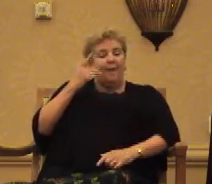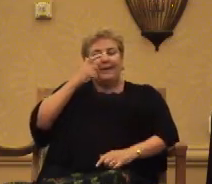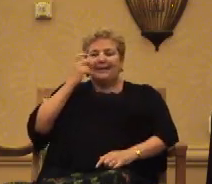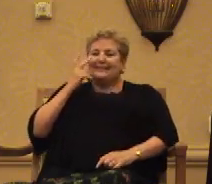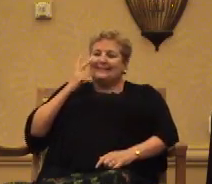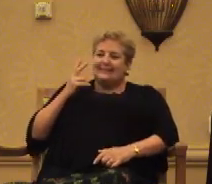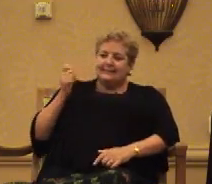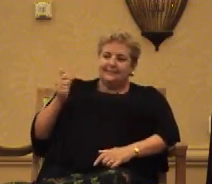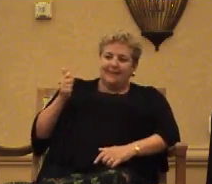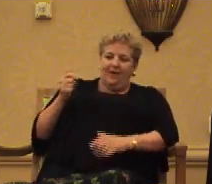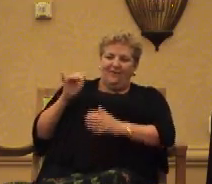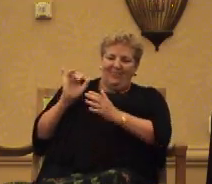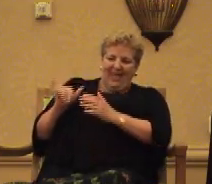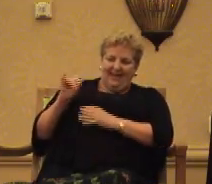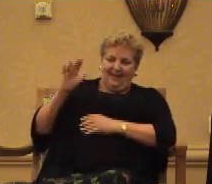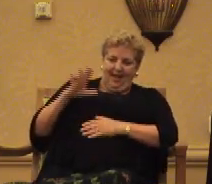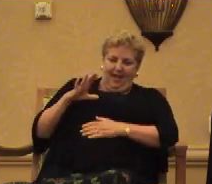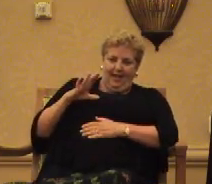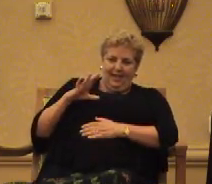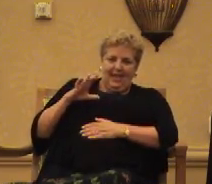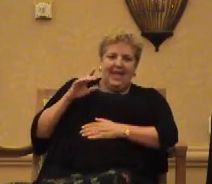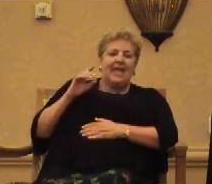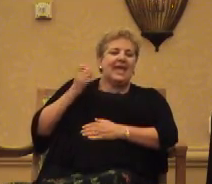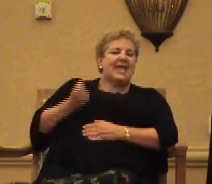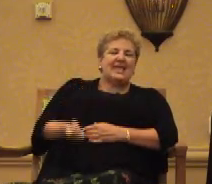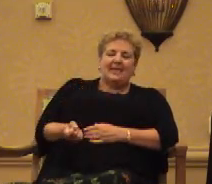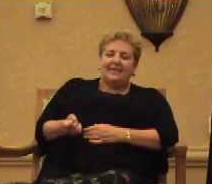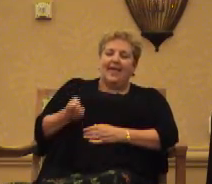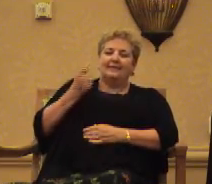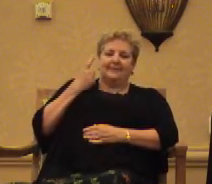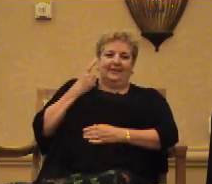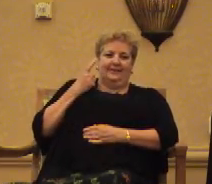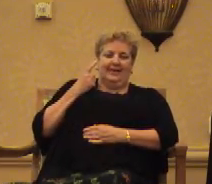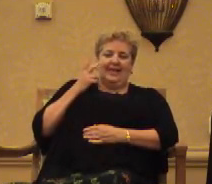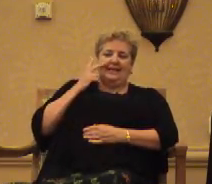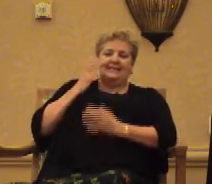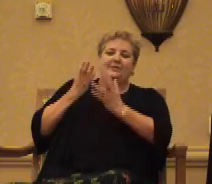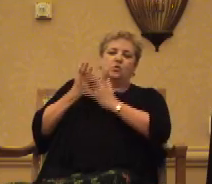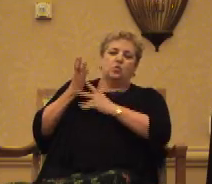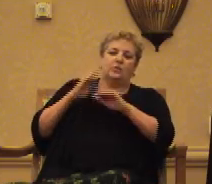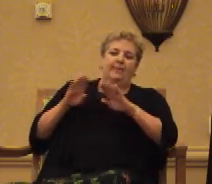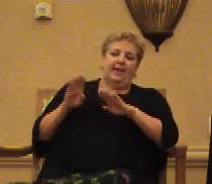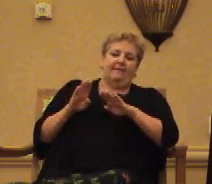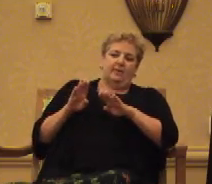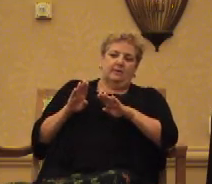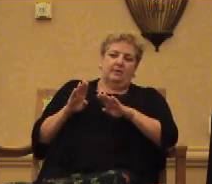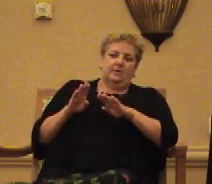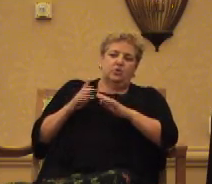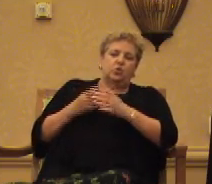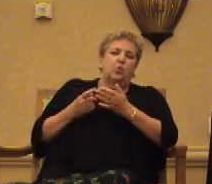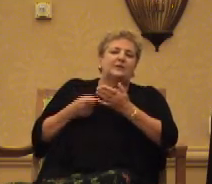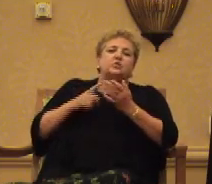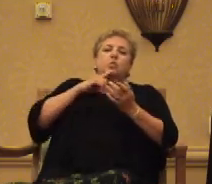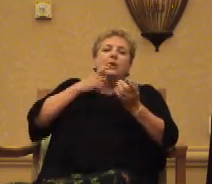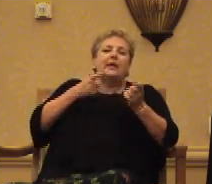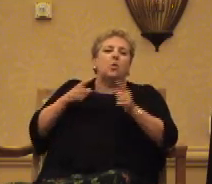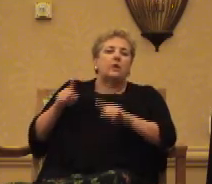guy. He gets it. He sees through the behavior to what's really going on. It's the veil is lifted,